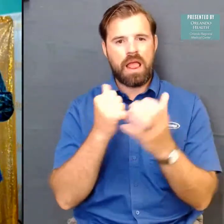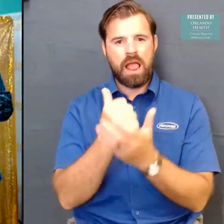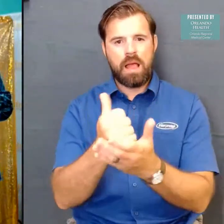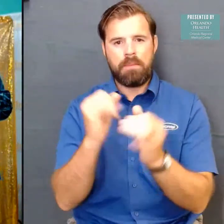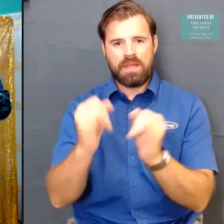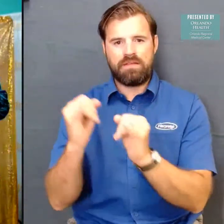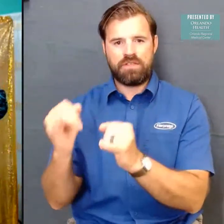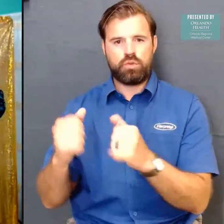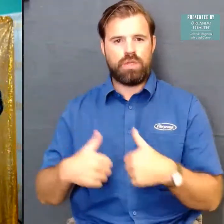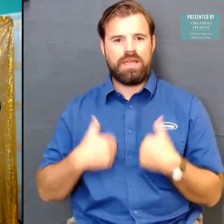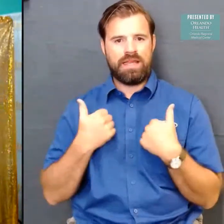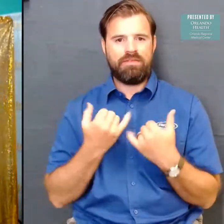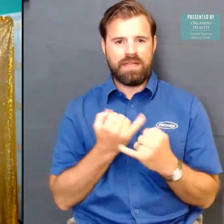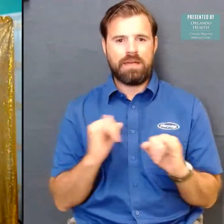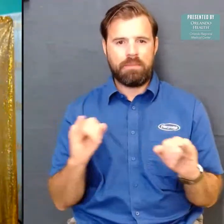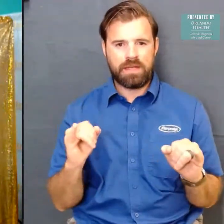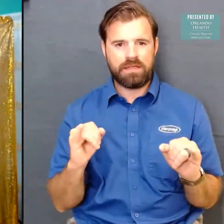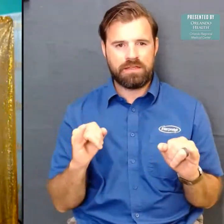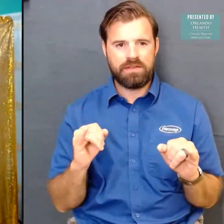individuals live independently.